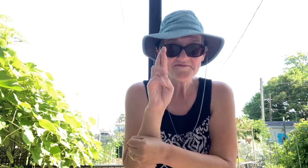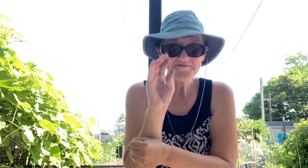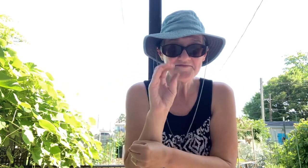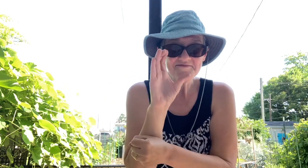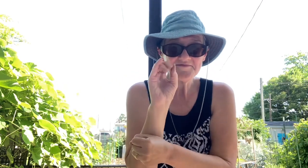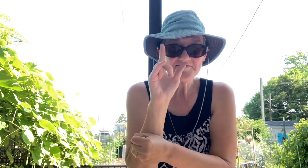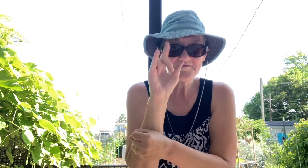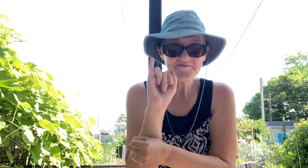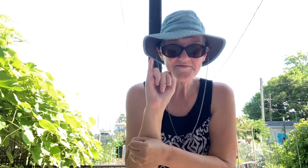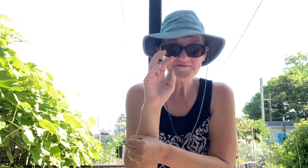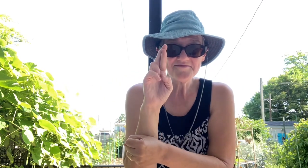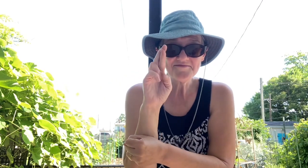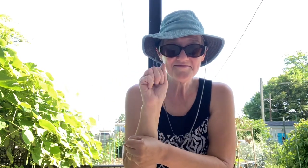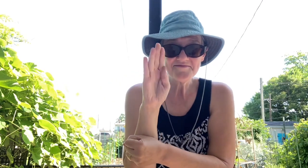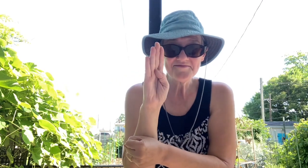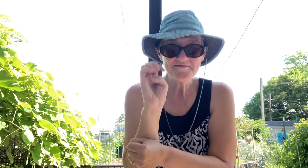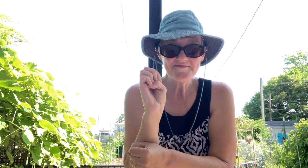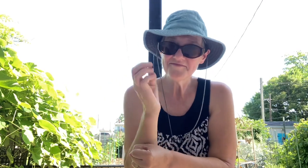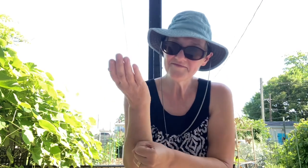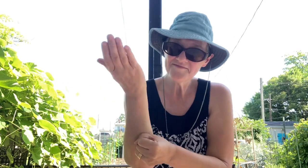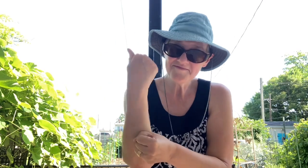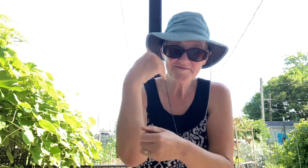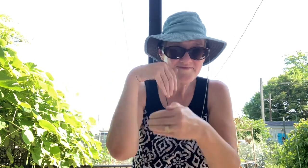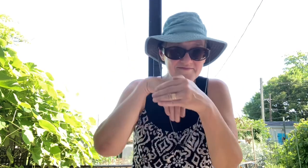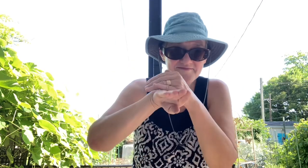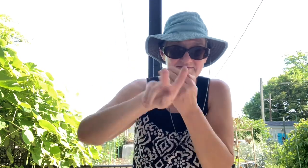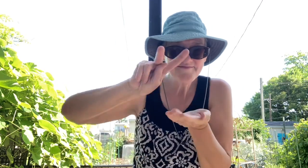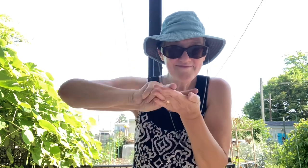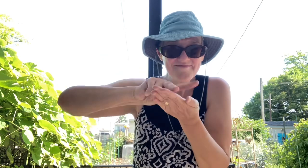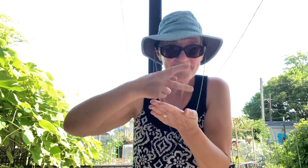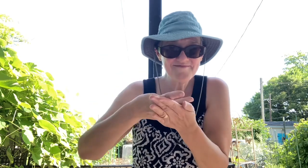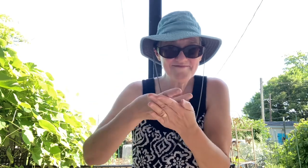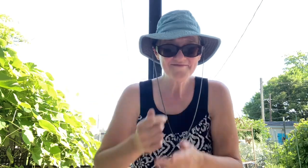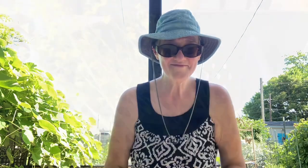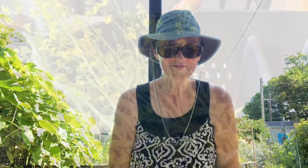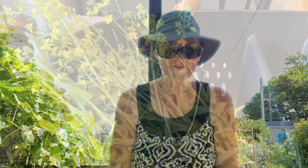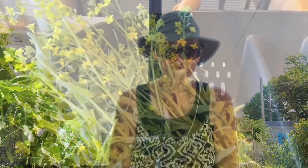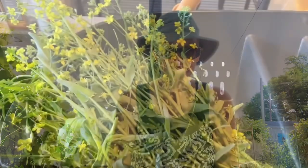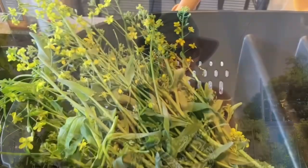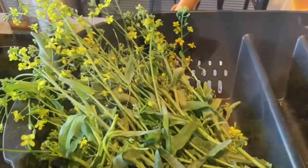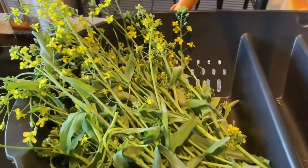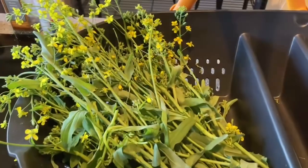we use broccoli rabe. So come on into the kitchen.